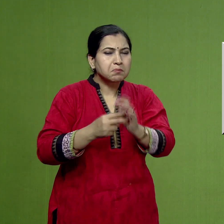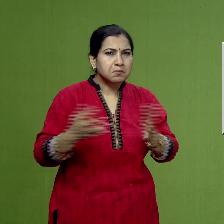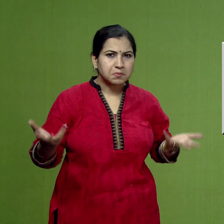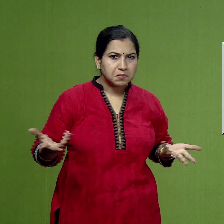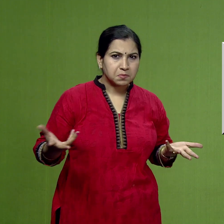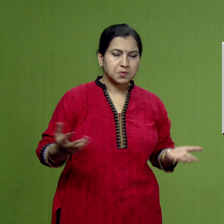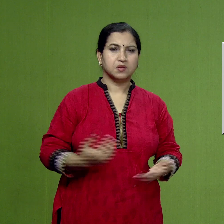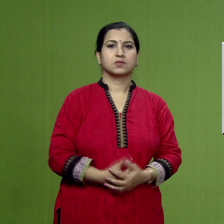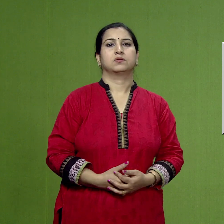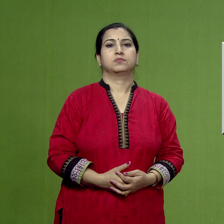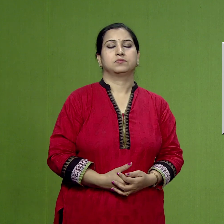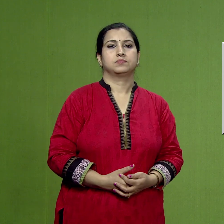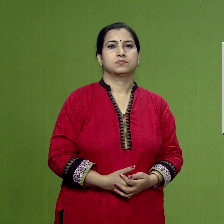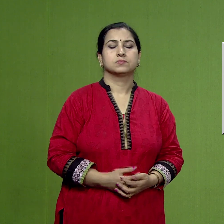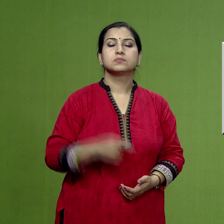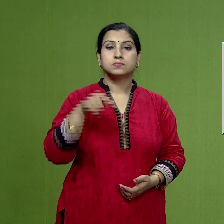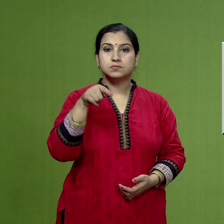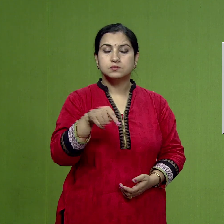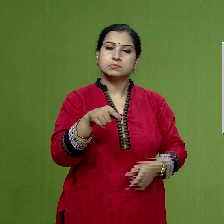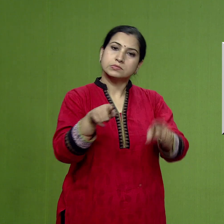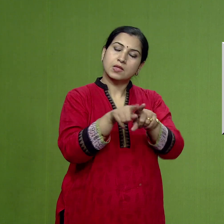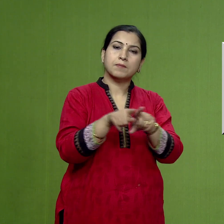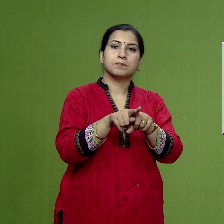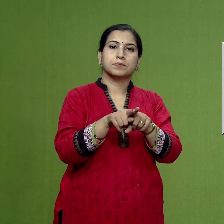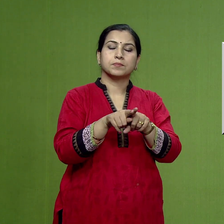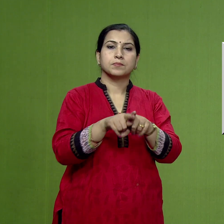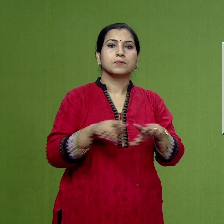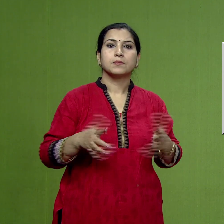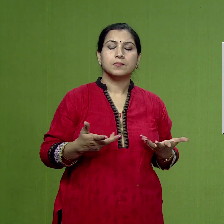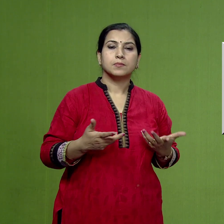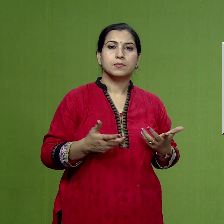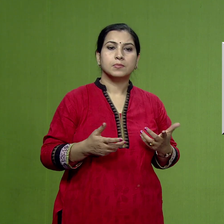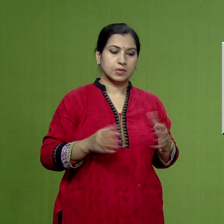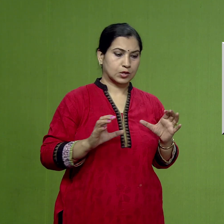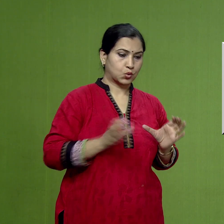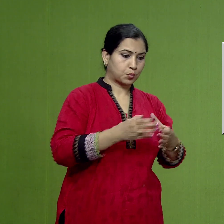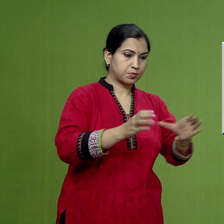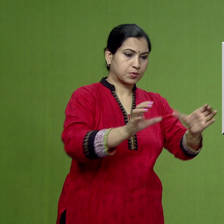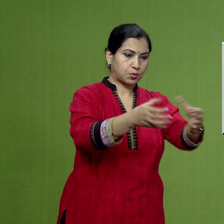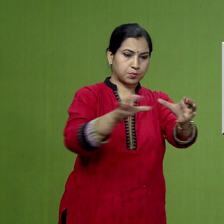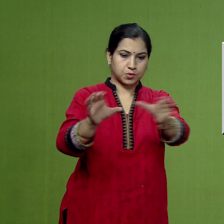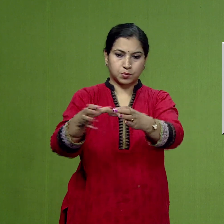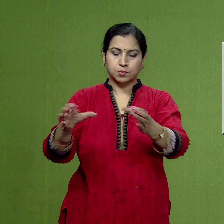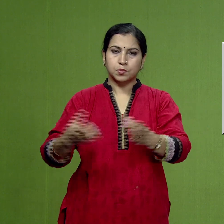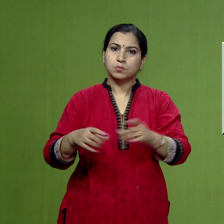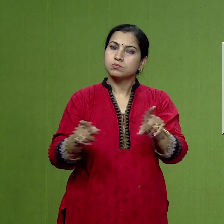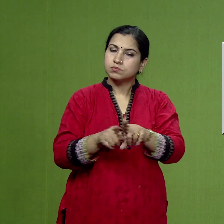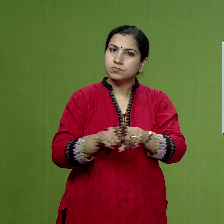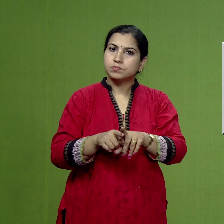Density of population is somewhat similar to that of distribution as it also counts